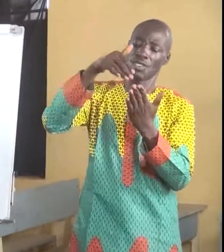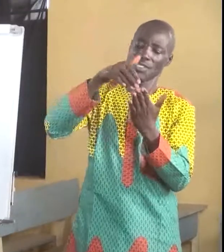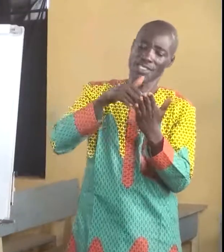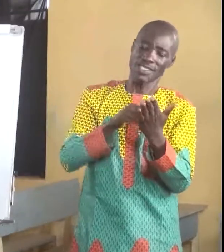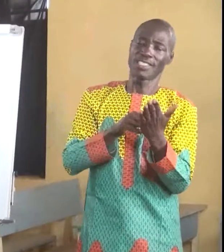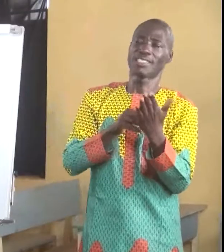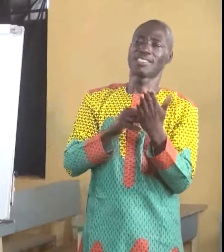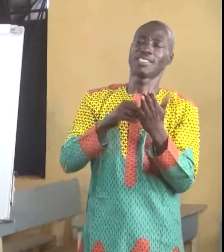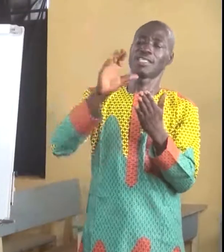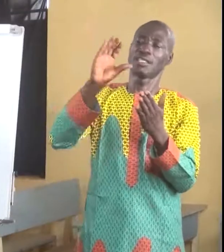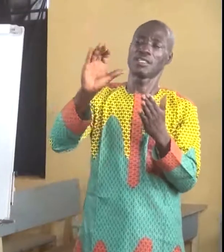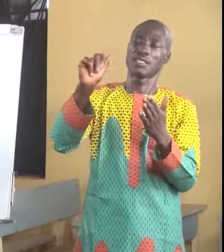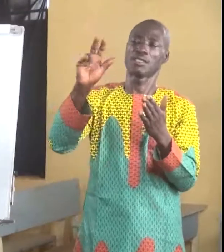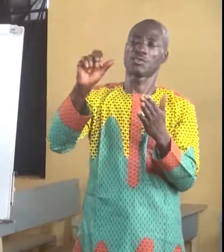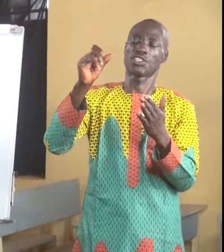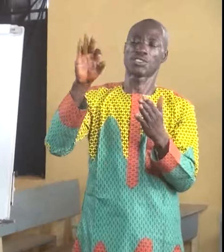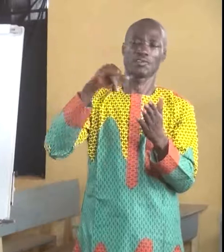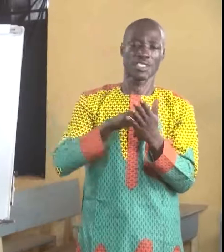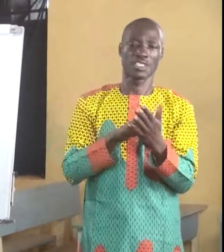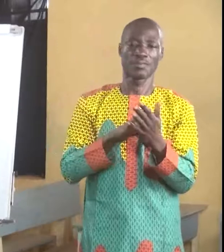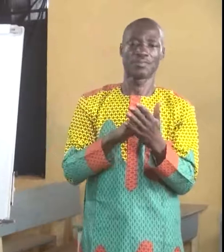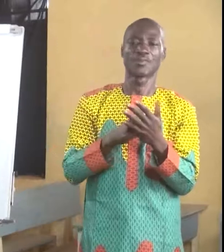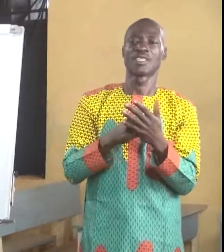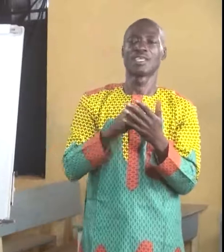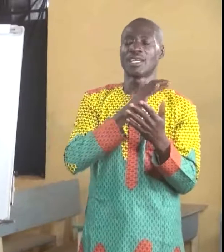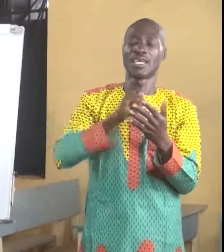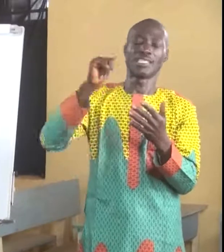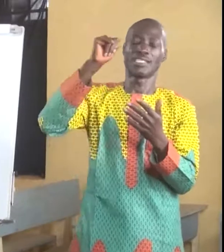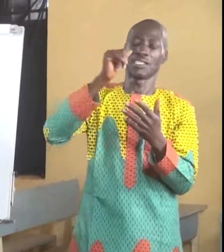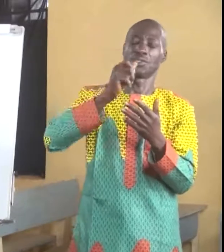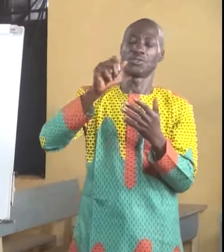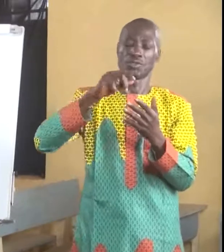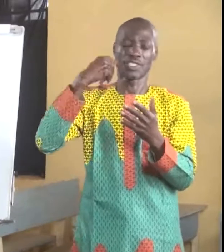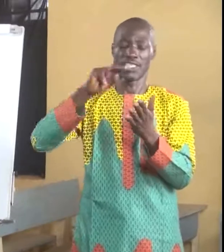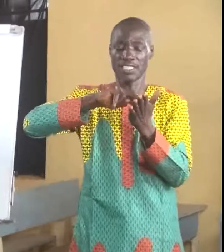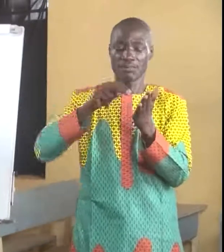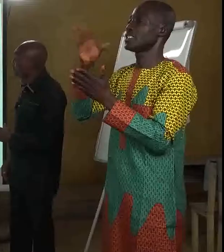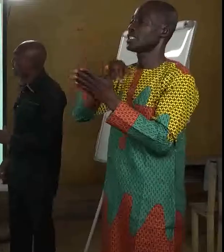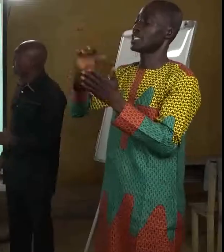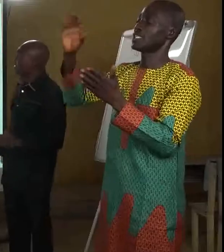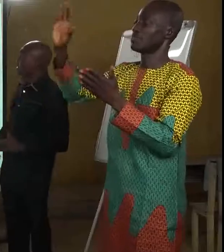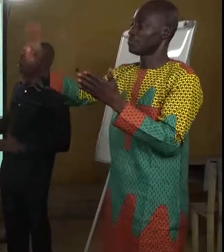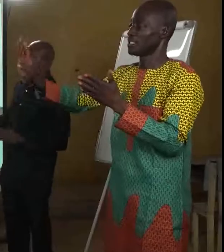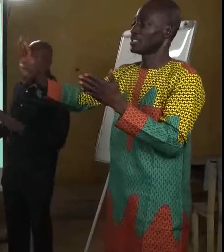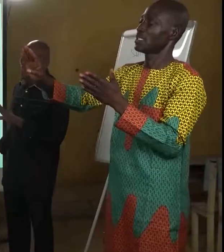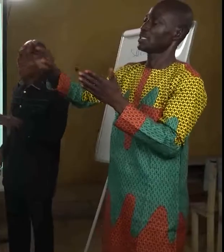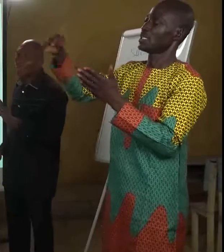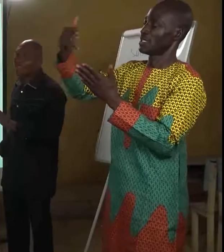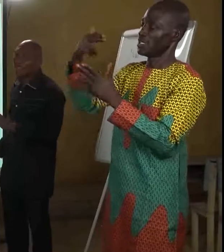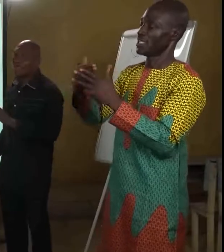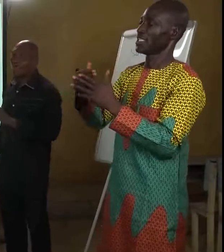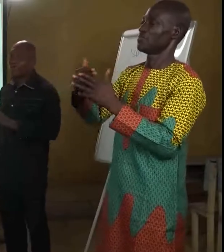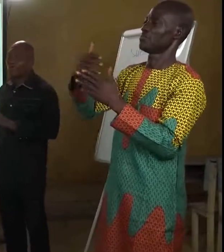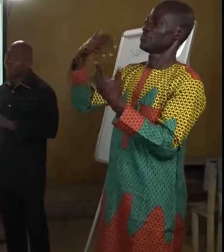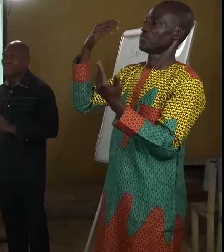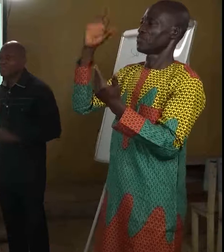why B is state the causes of inflation. A has taken care of the fifth one you would have answered, and B, now you have